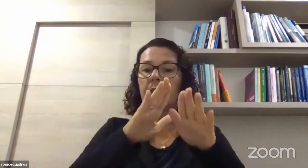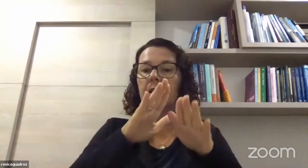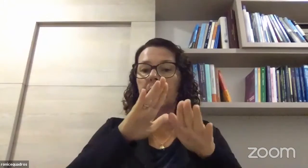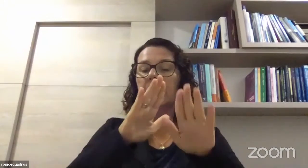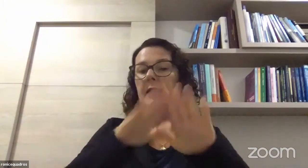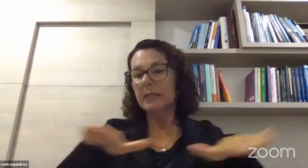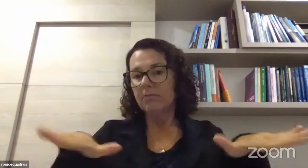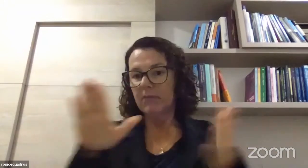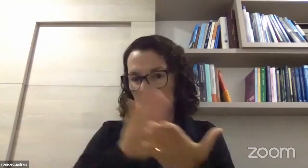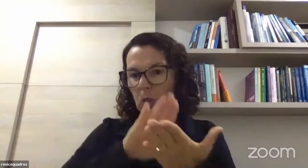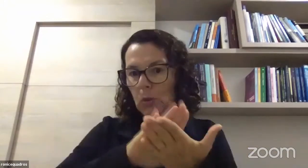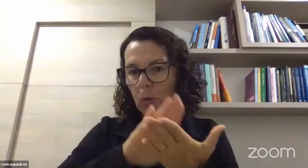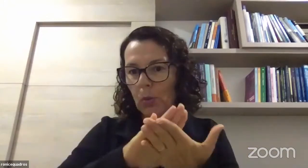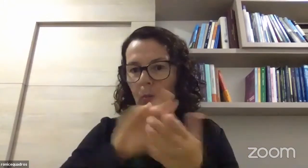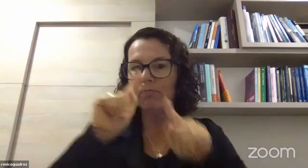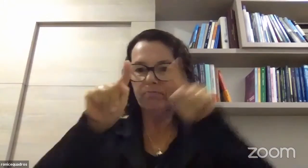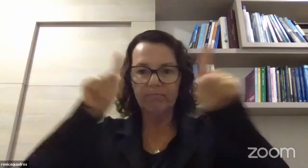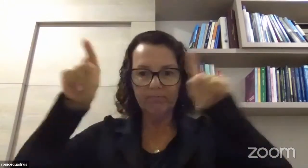How they have